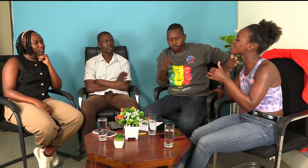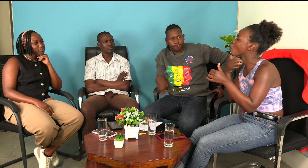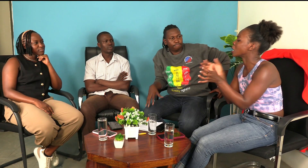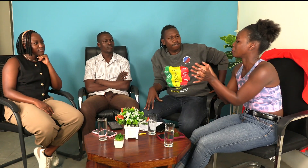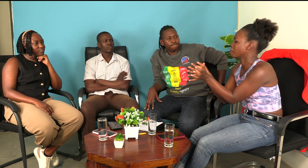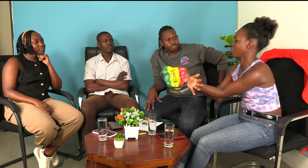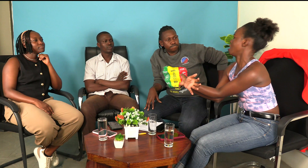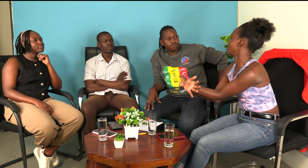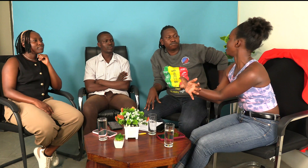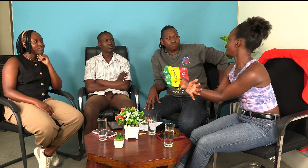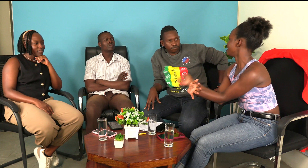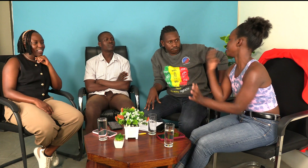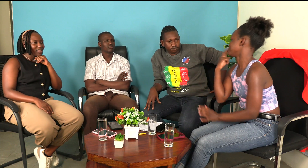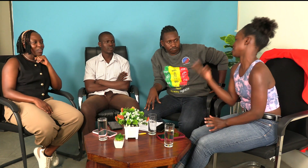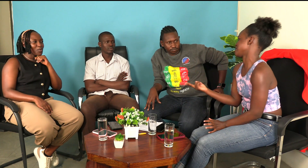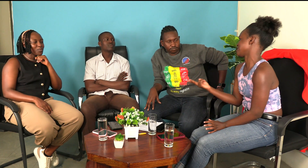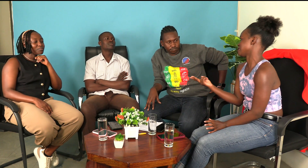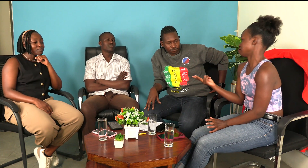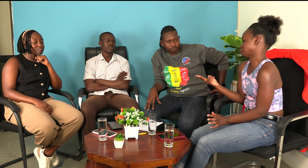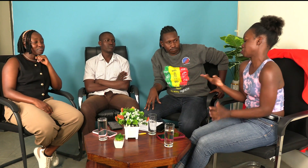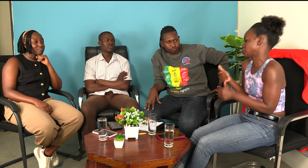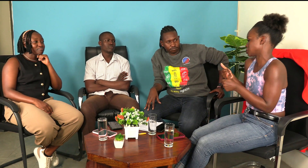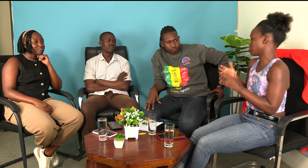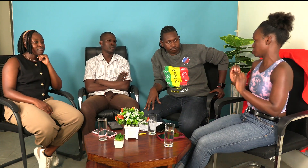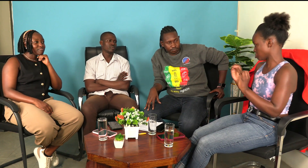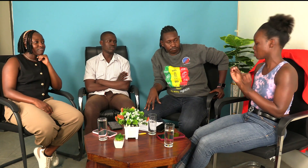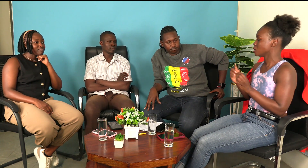Mm. and make sure that we do not generalize anything.